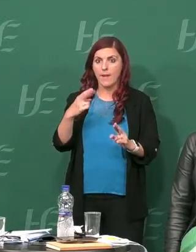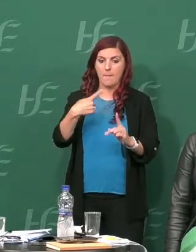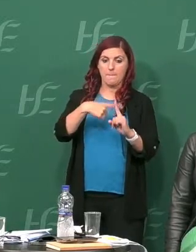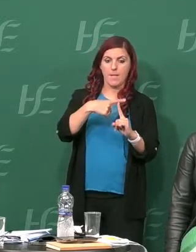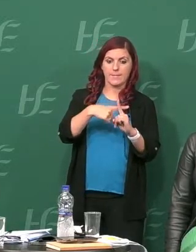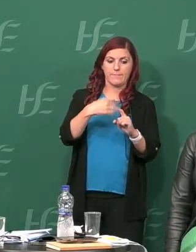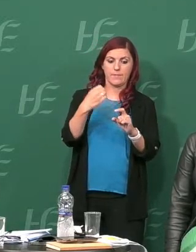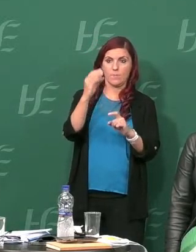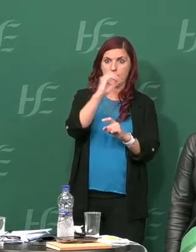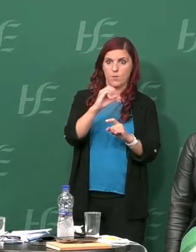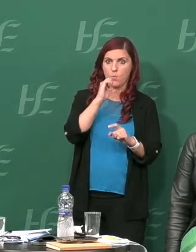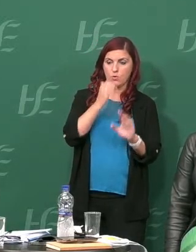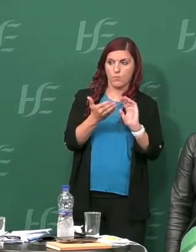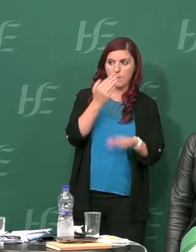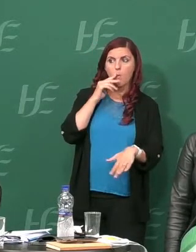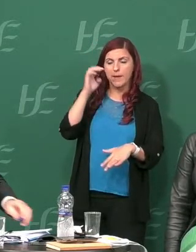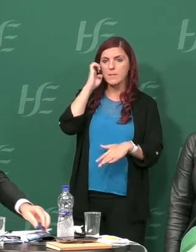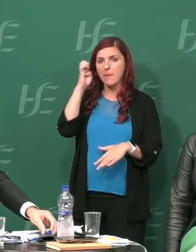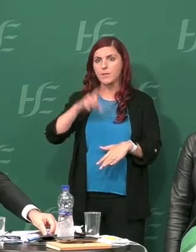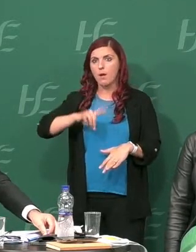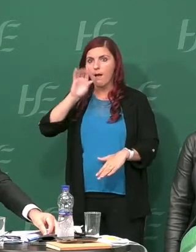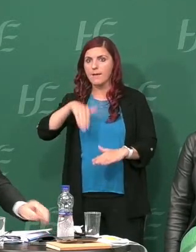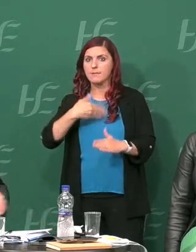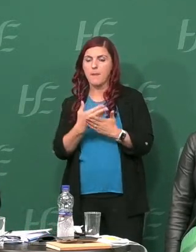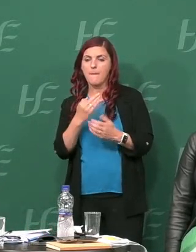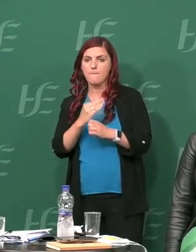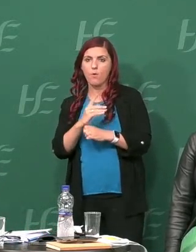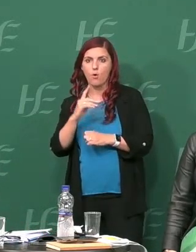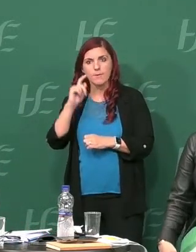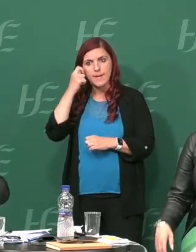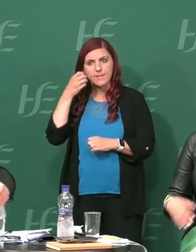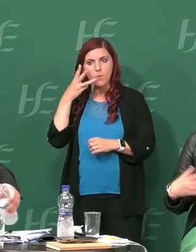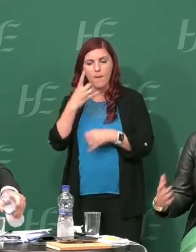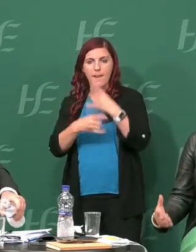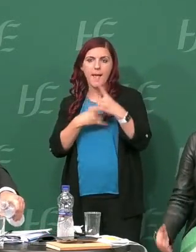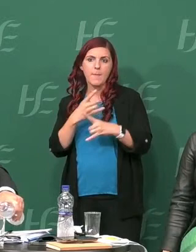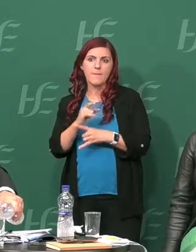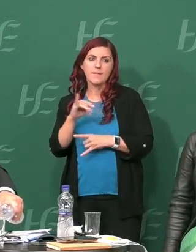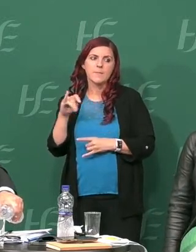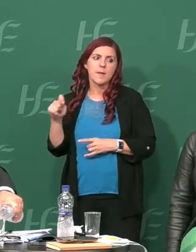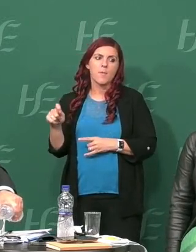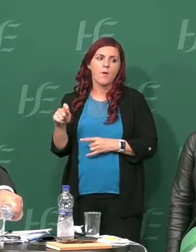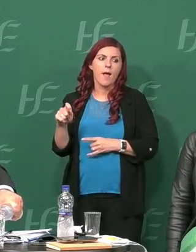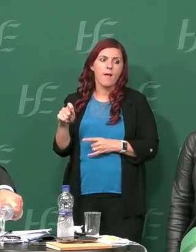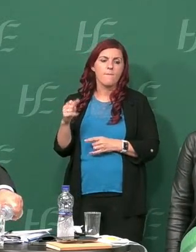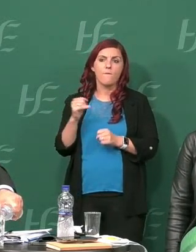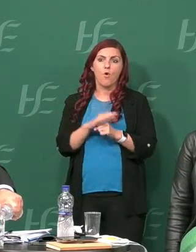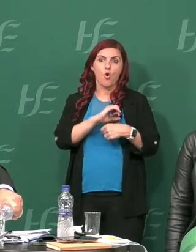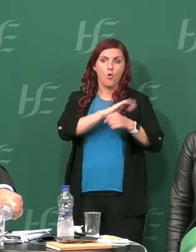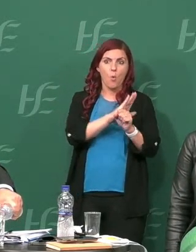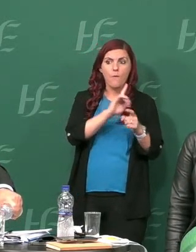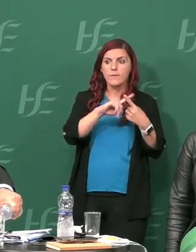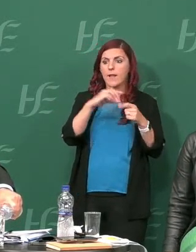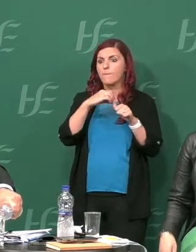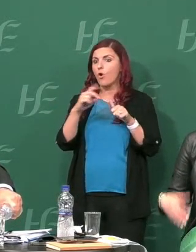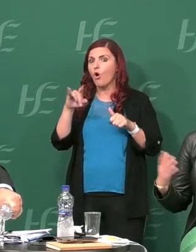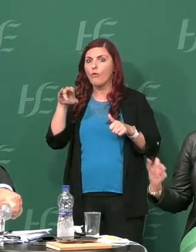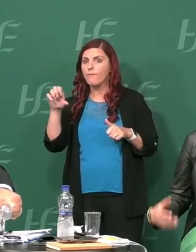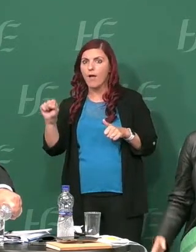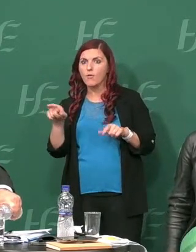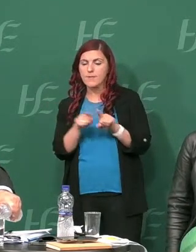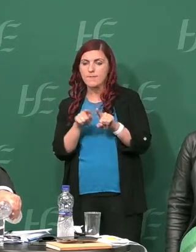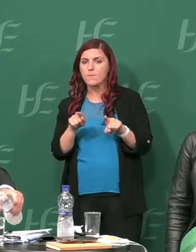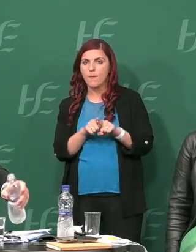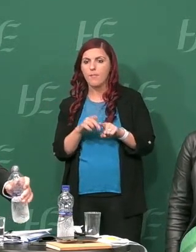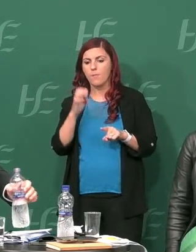we do expect to have high demand for testing for a mixture of general viruses that may be present in the school